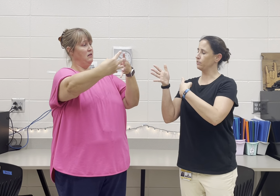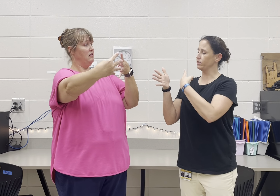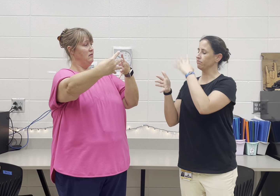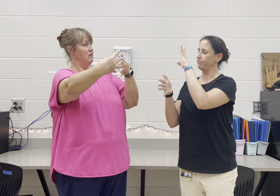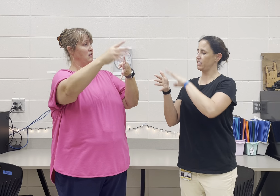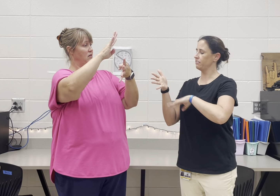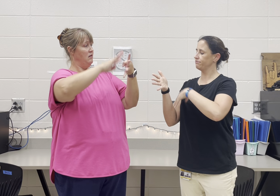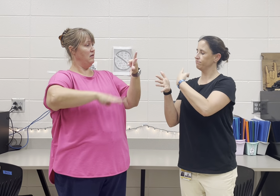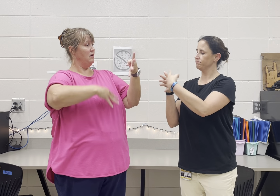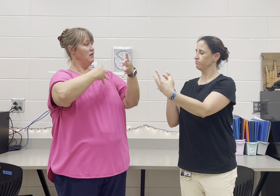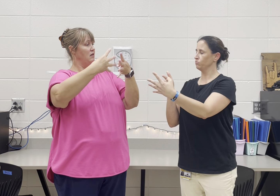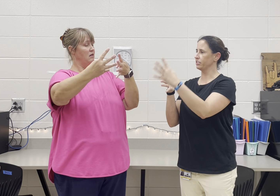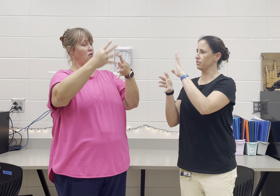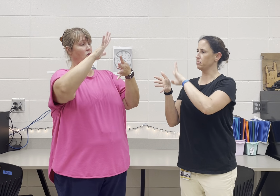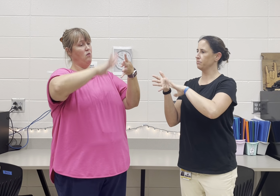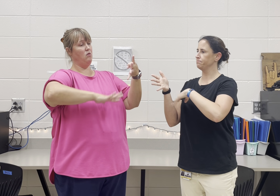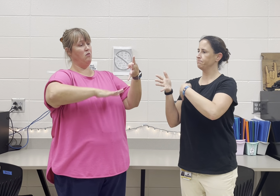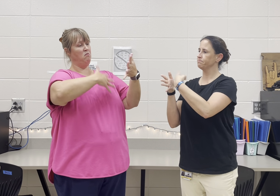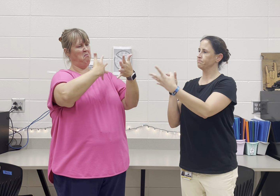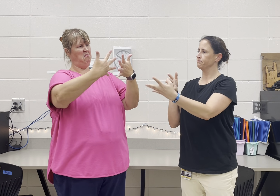a 5 with the thumb up.